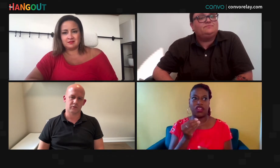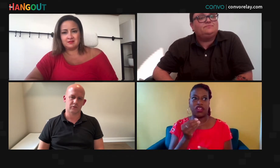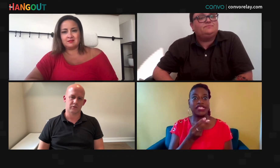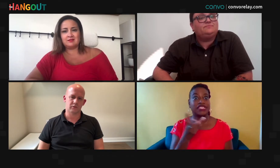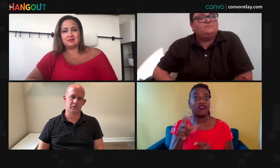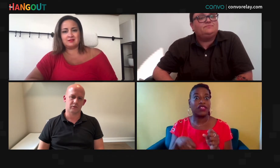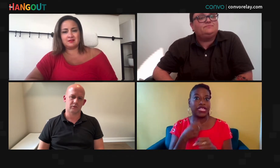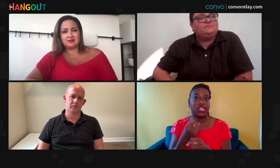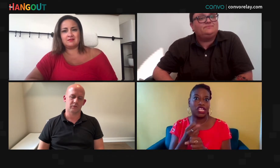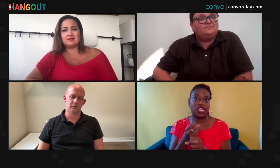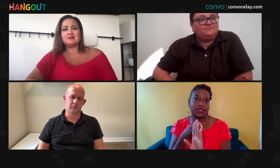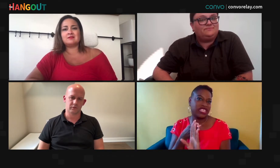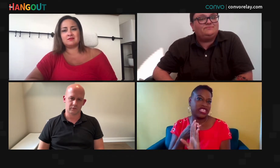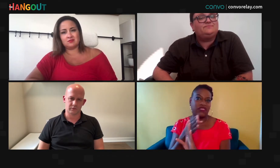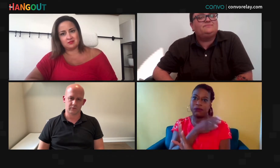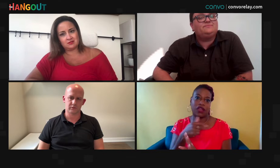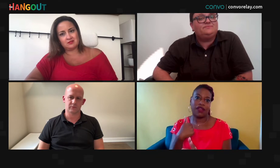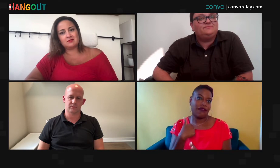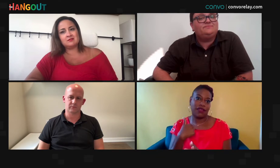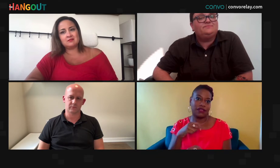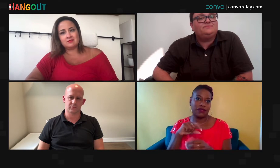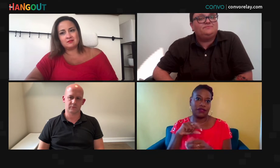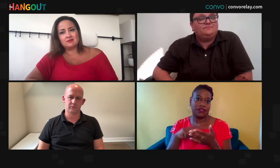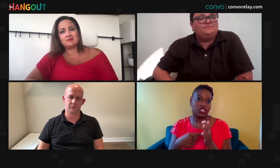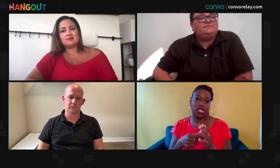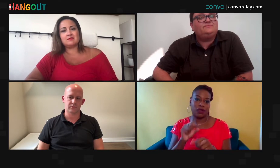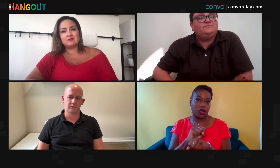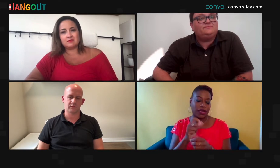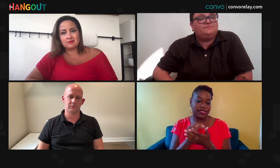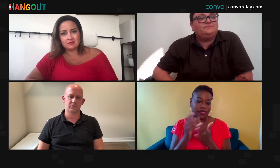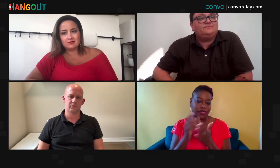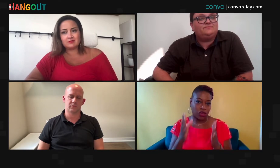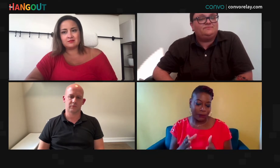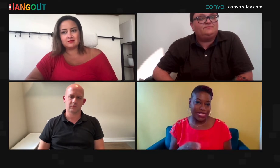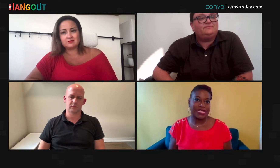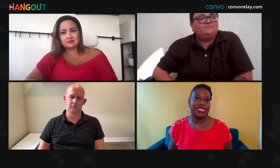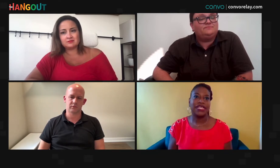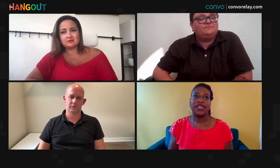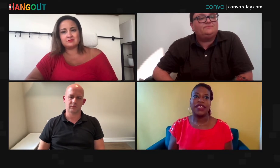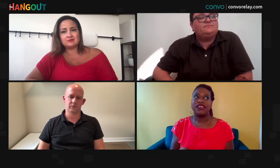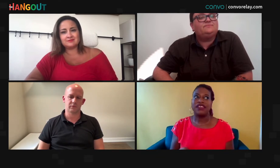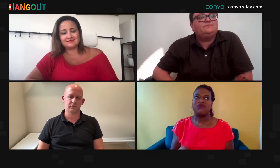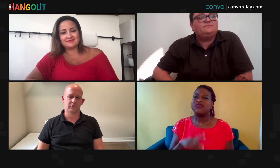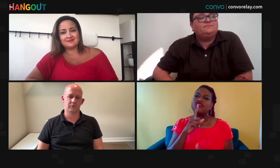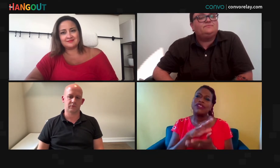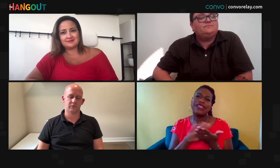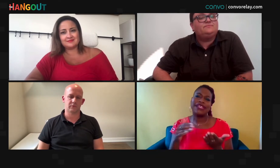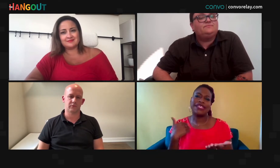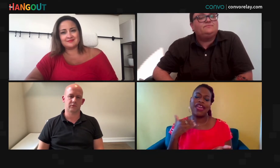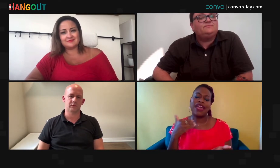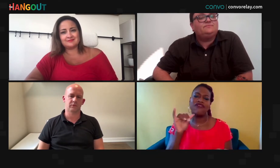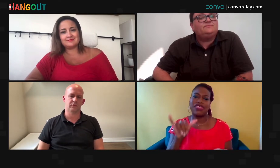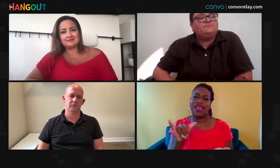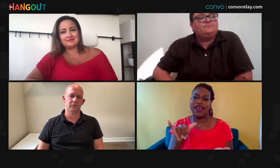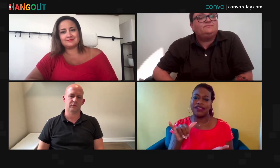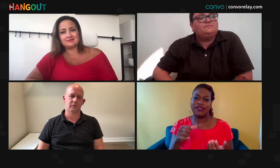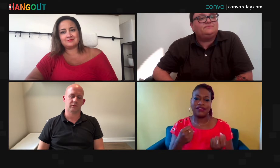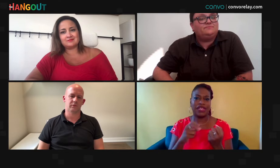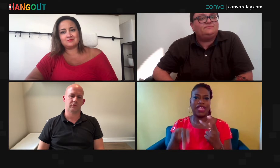I have been a therapist for several years. I work at the Metro School. It is really nice